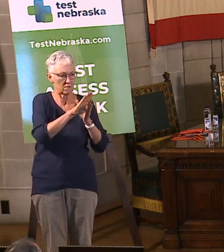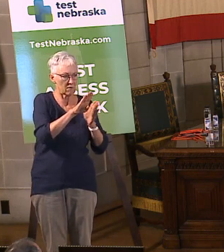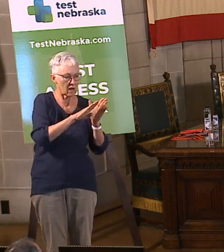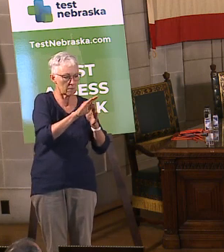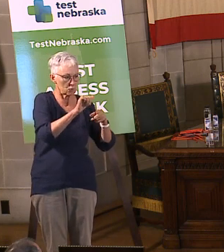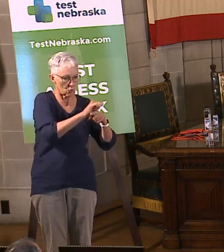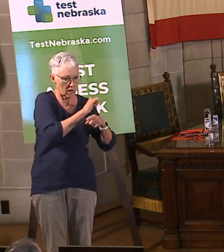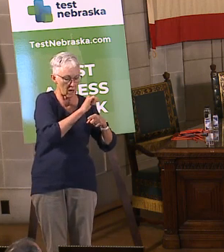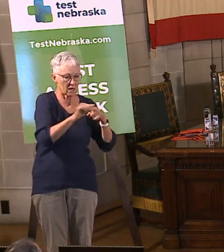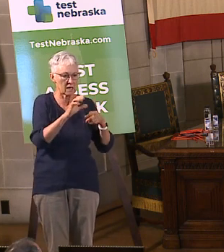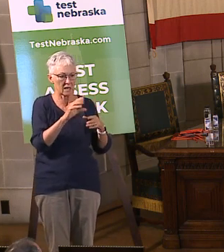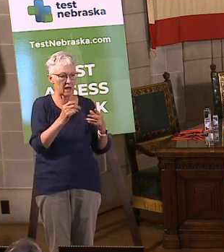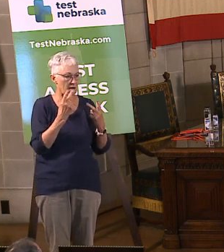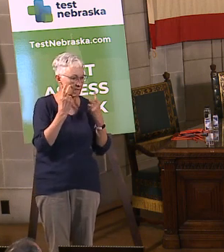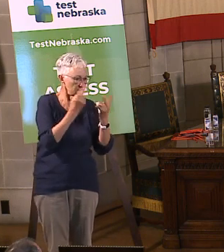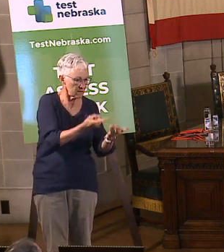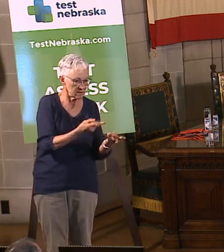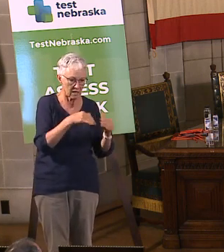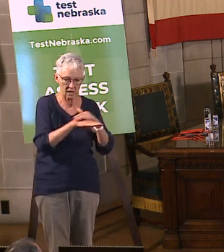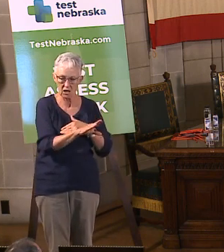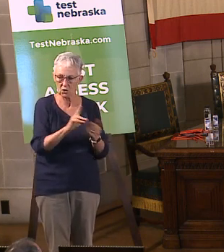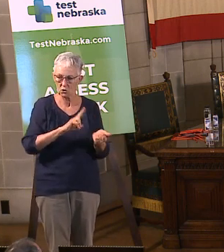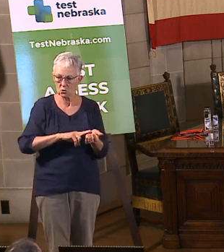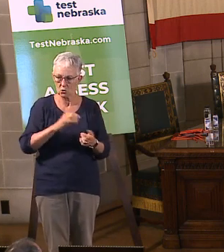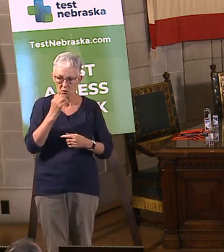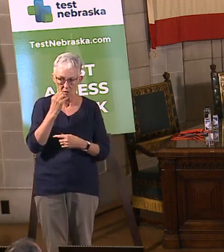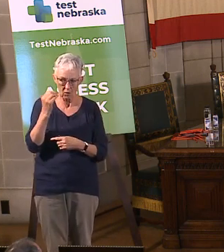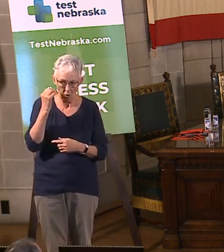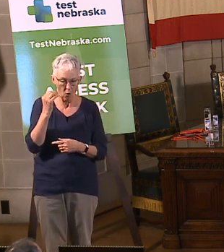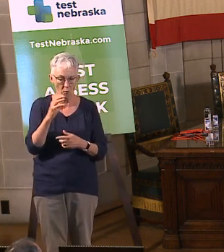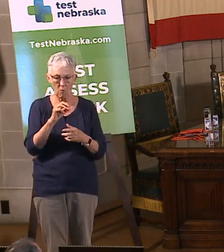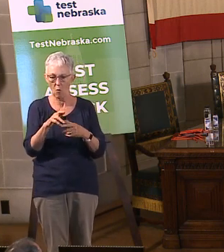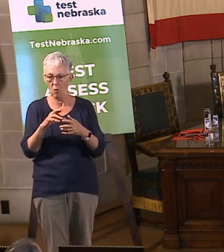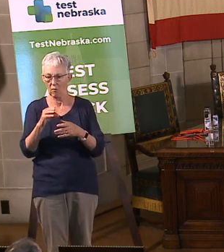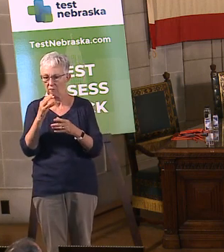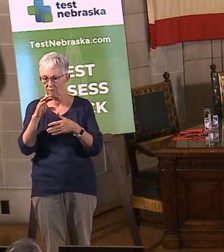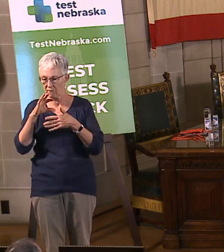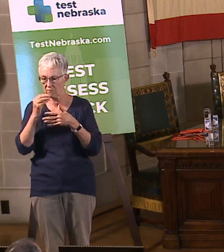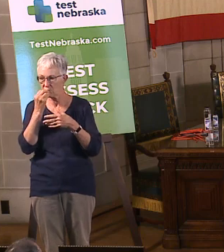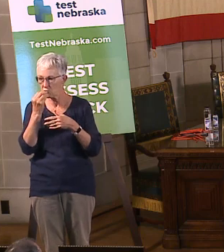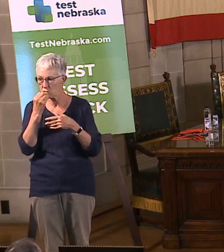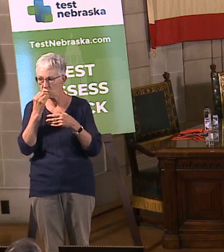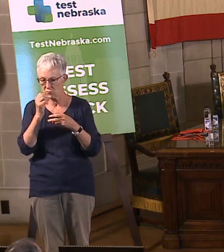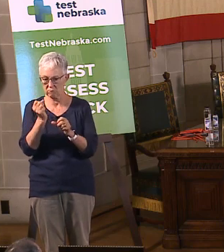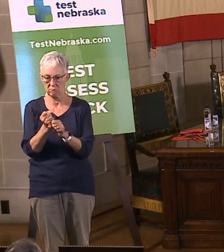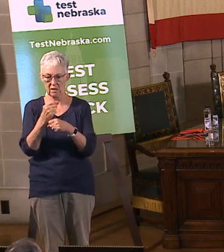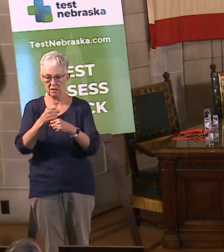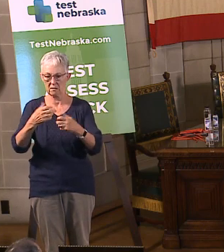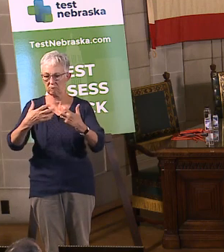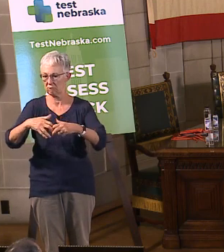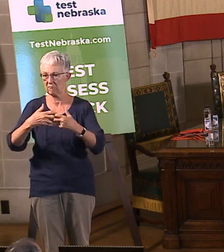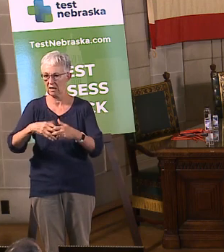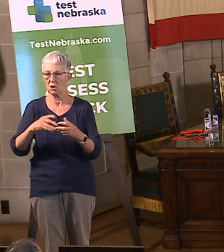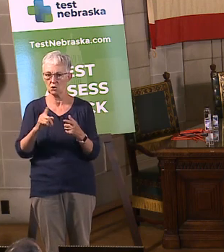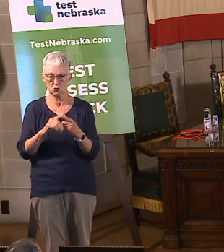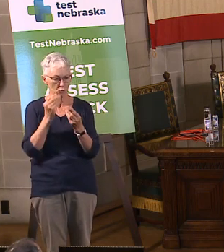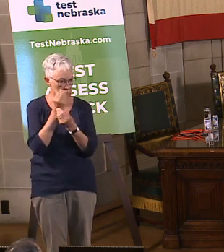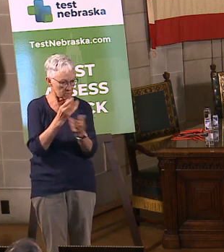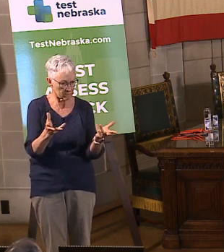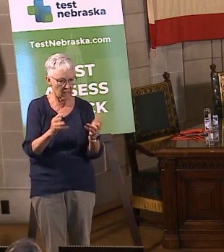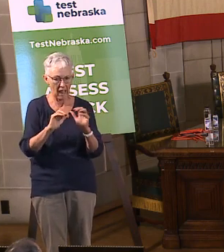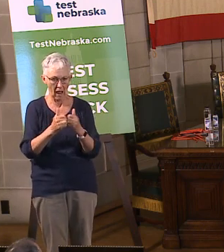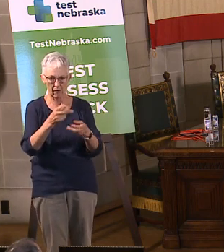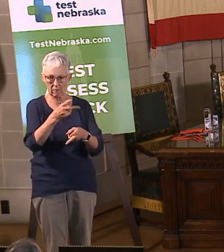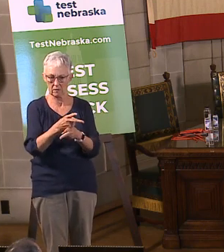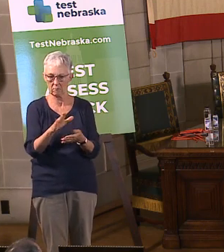visits facilities about how they can do infection control. Obviously, during a pandemic, that's a really important thing. So there's a number of steps that we are doing to work with